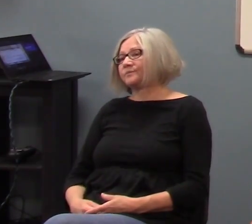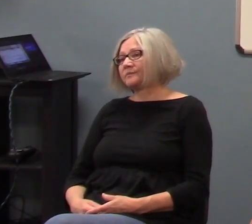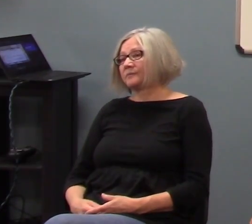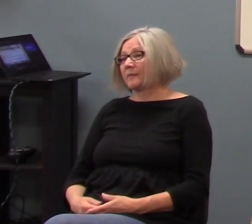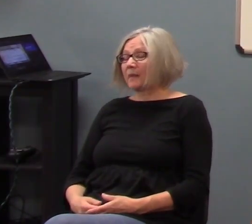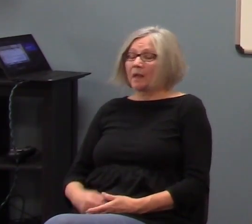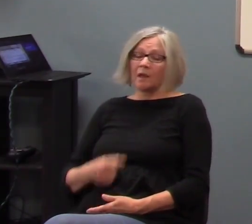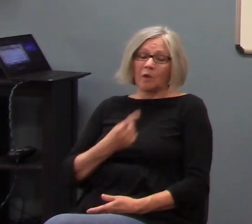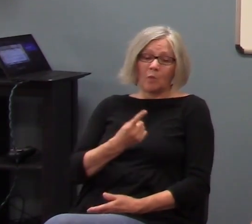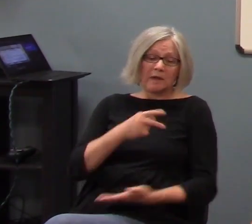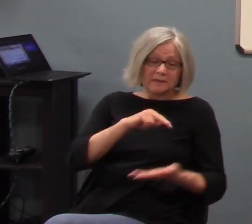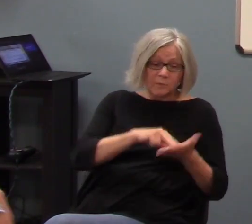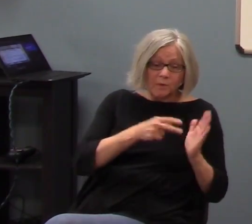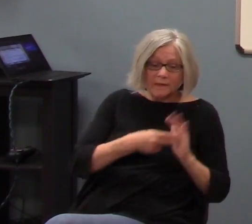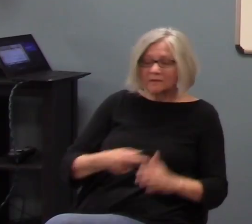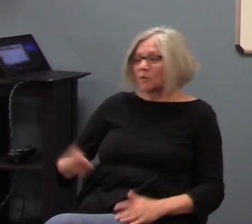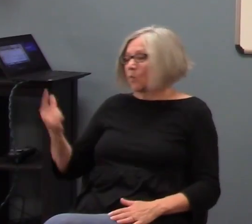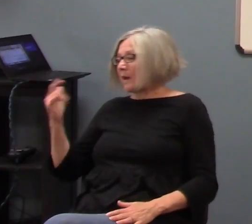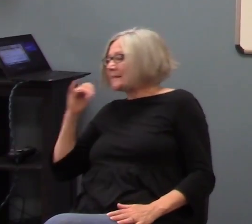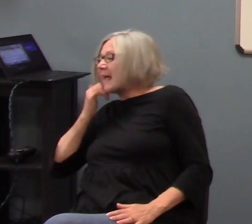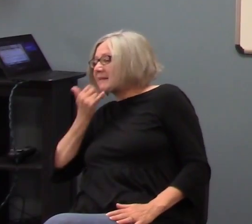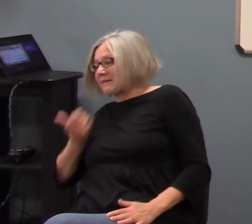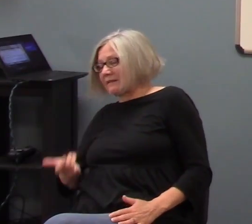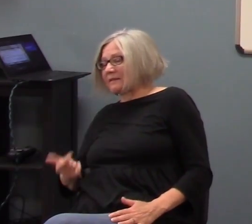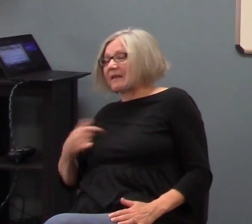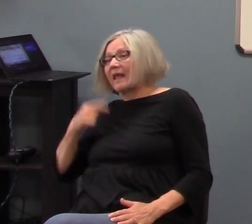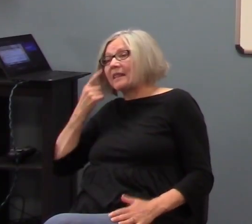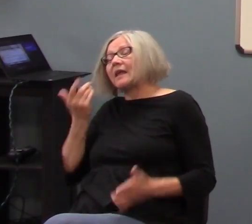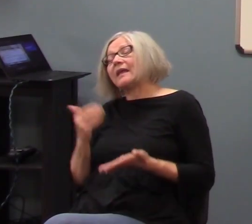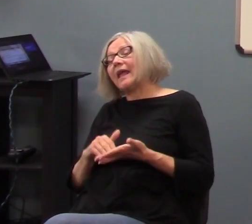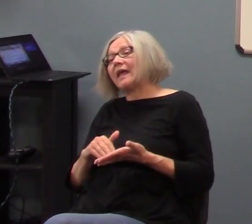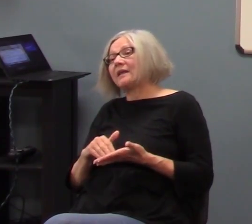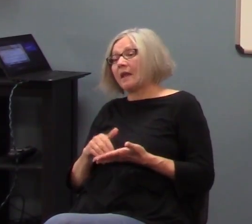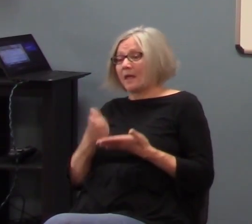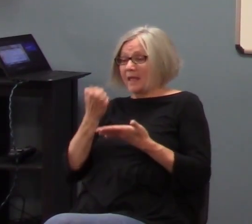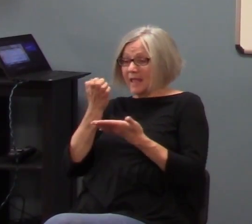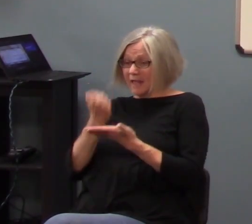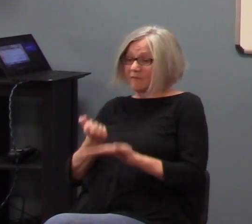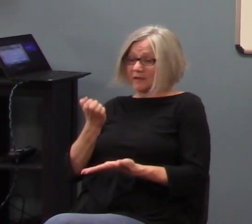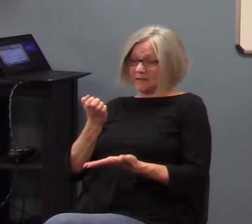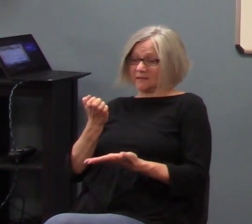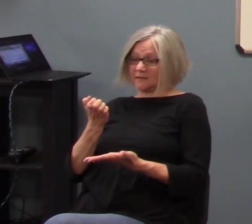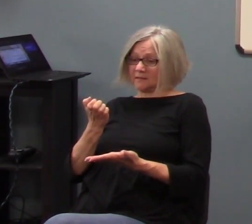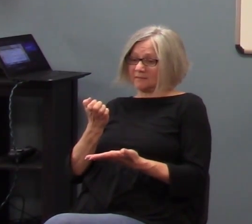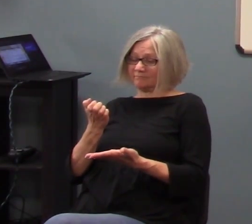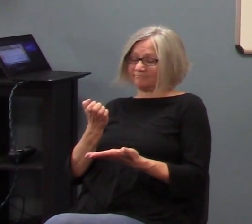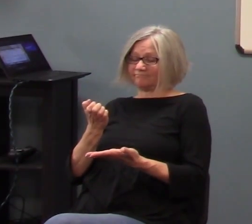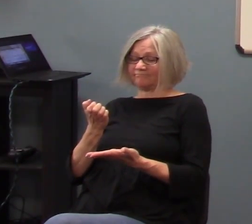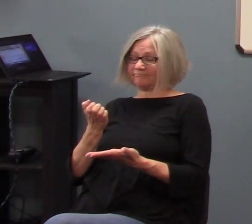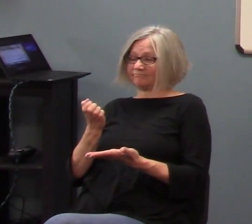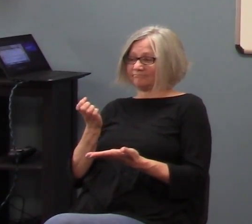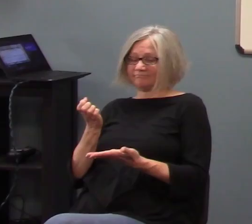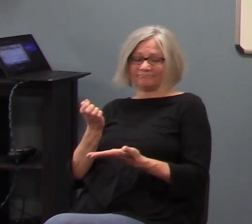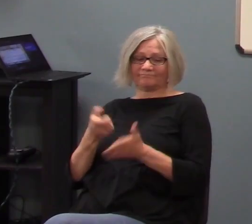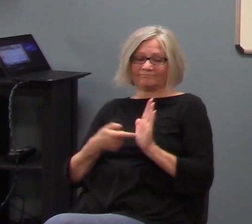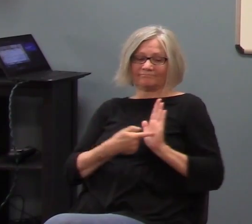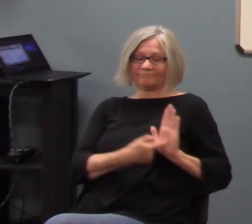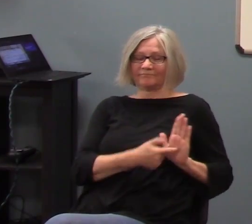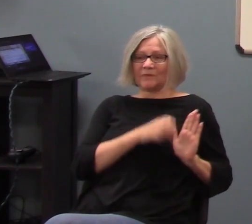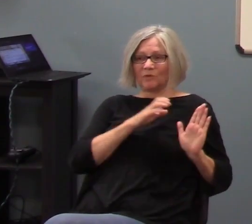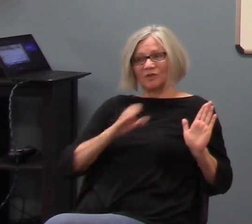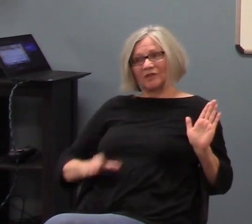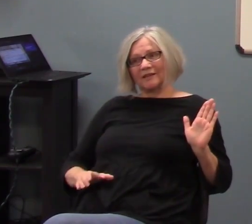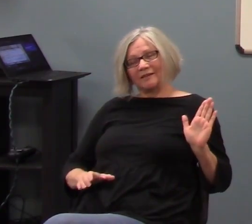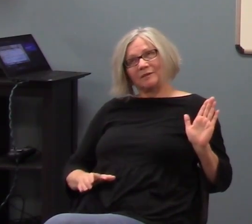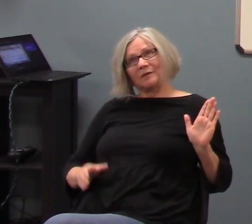is purpose, one is accident. And I think, again, fortunately for us, that the evidence says that Christianity is far more